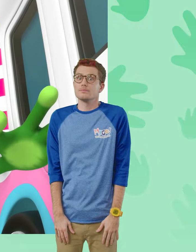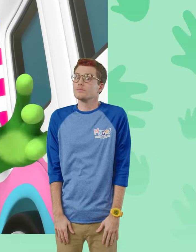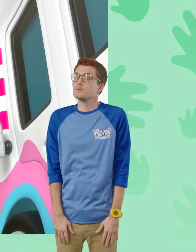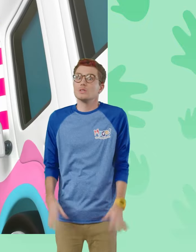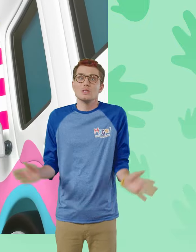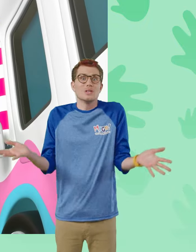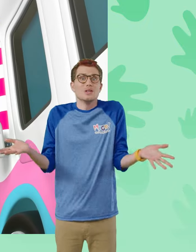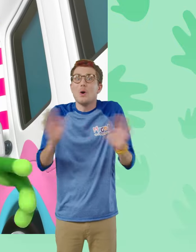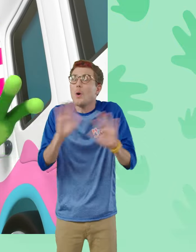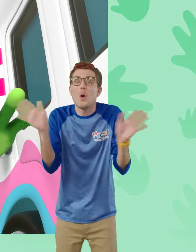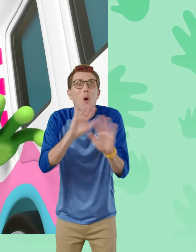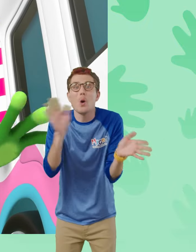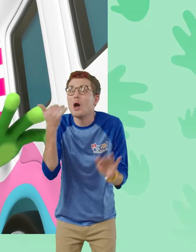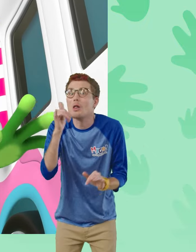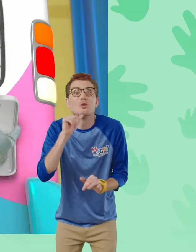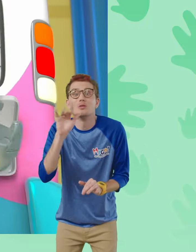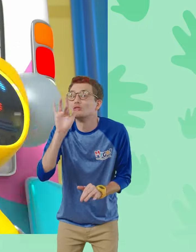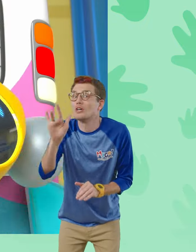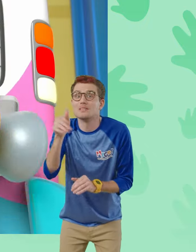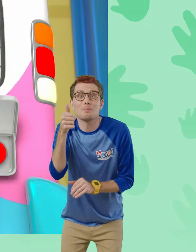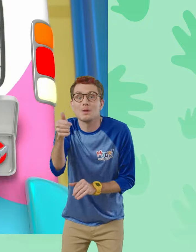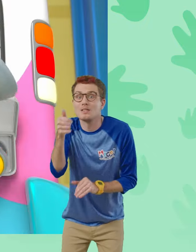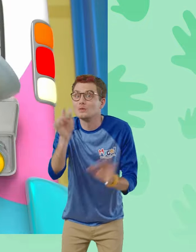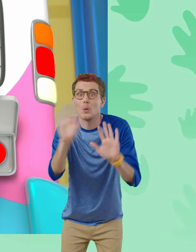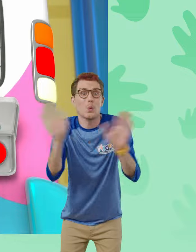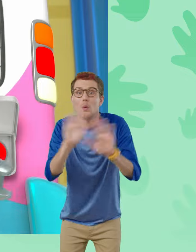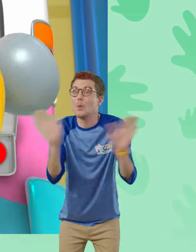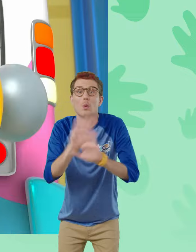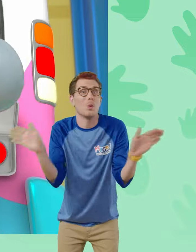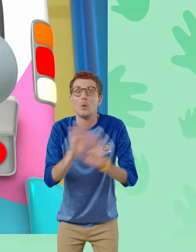What? Yellow! Don't touch that button!